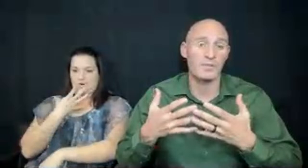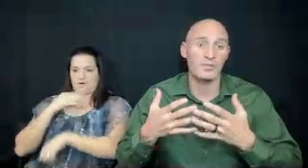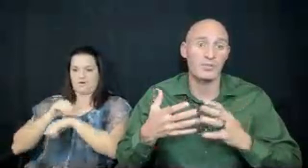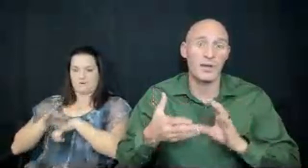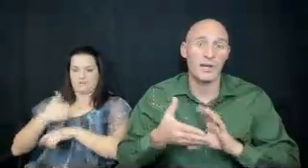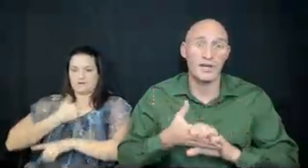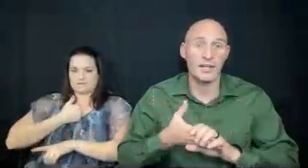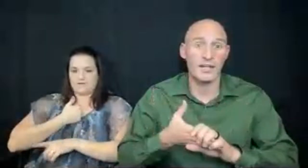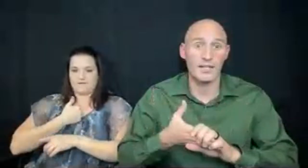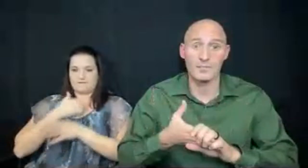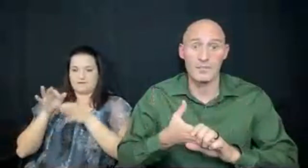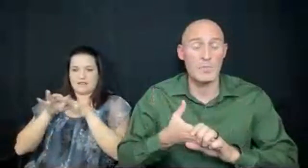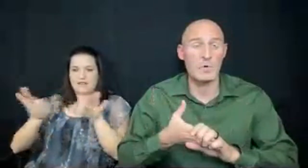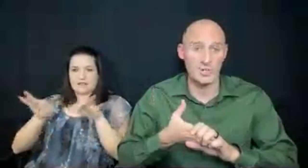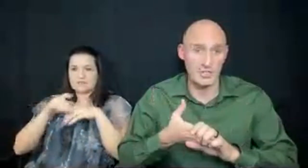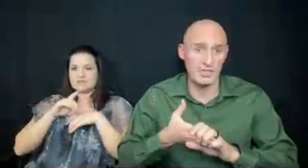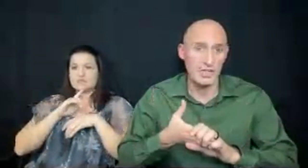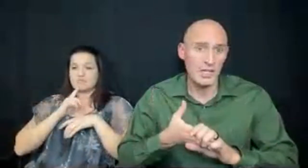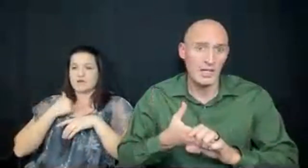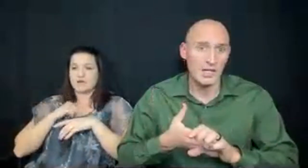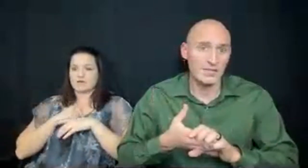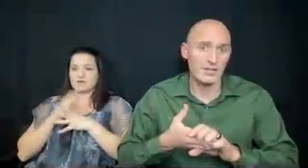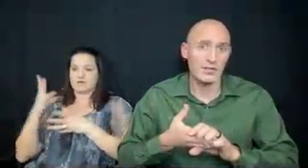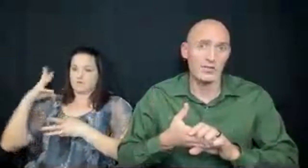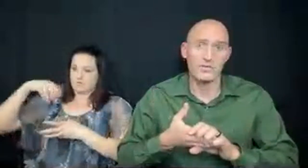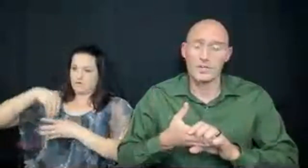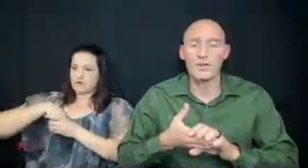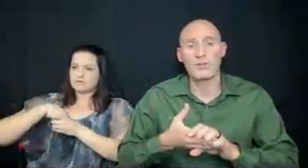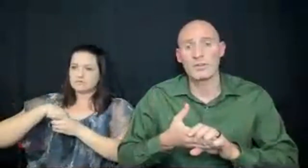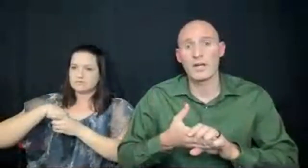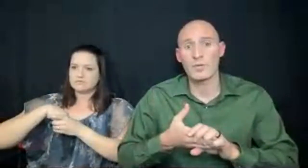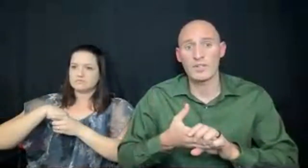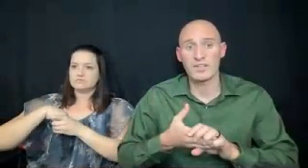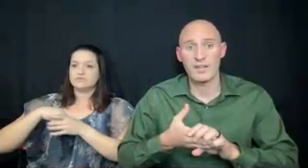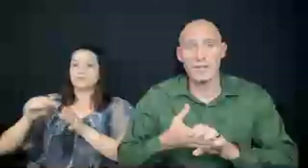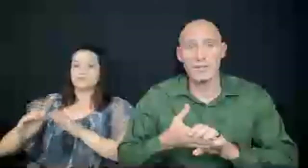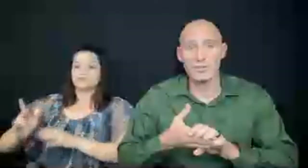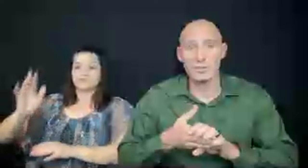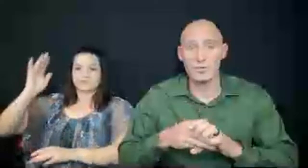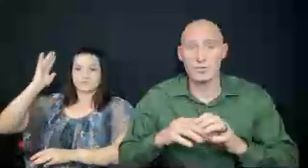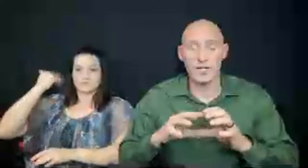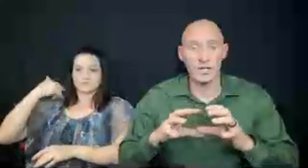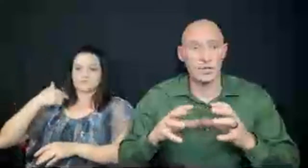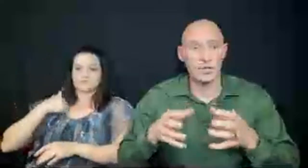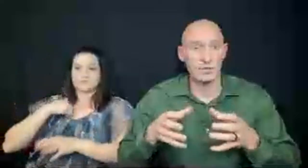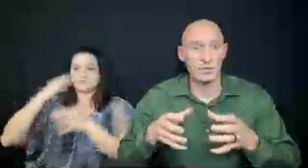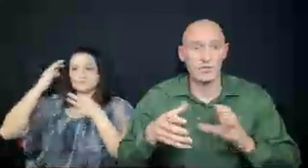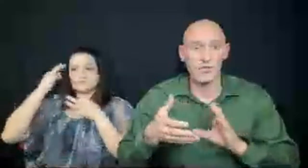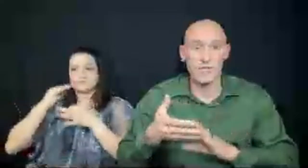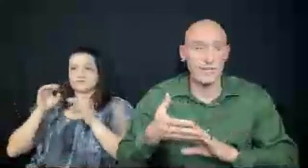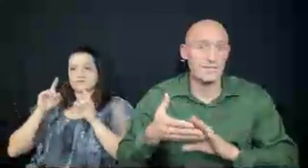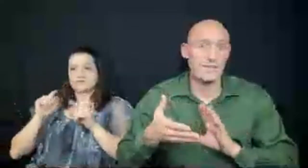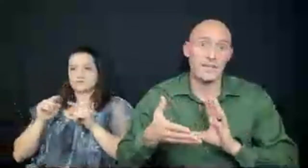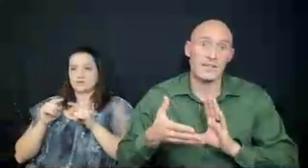do by immersion. And so very early on, we decided to go to meetings